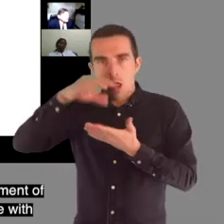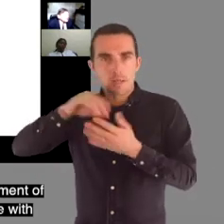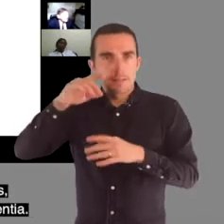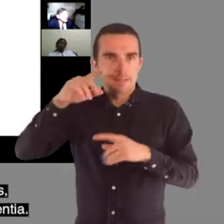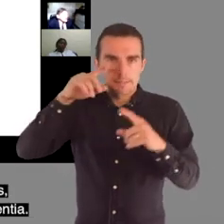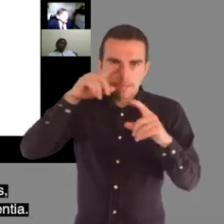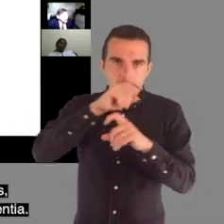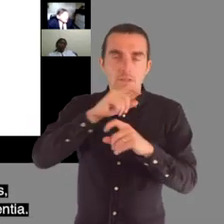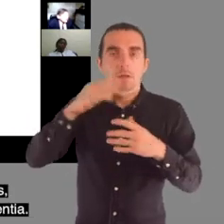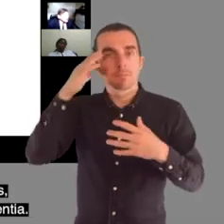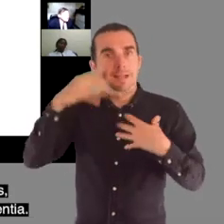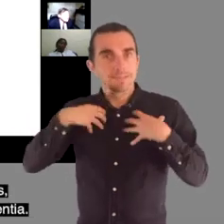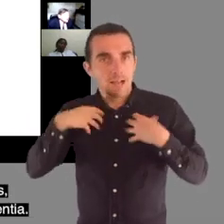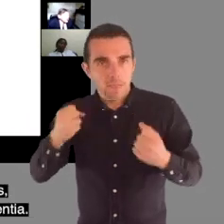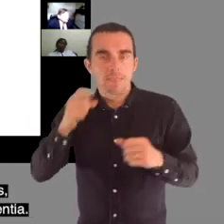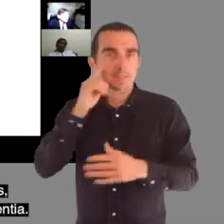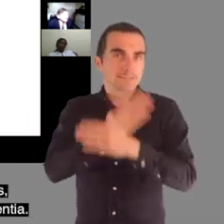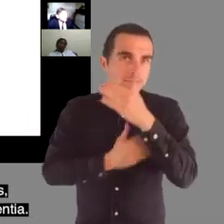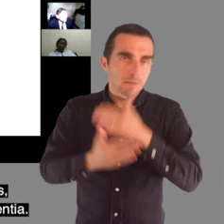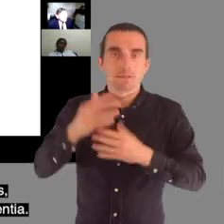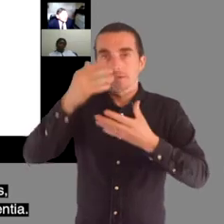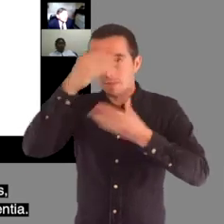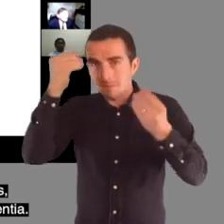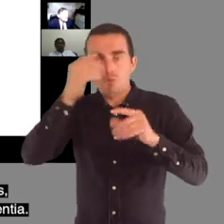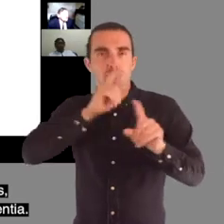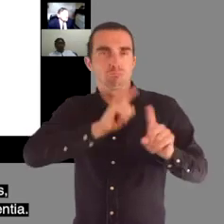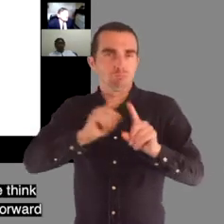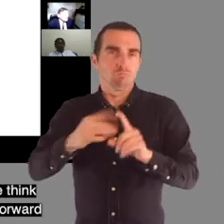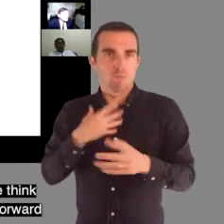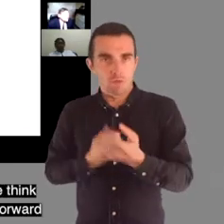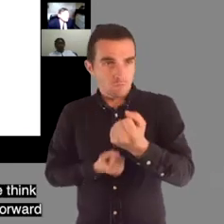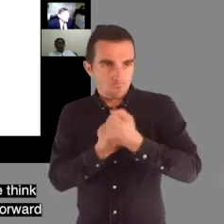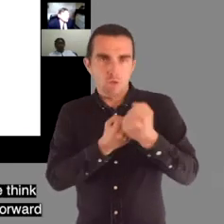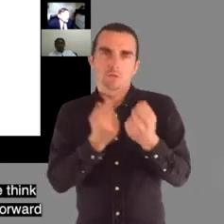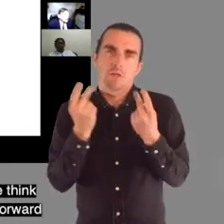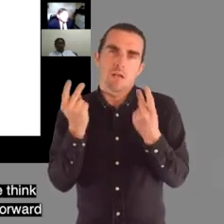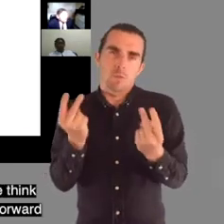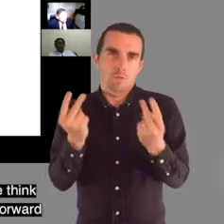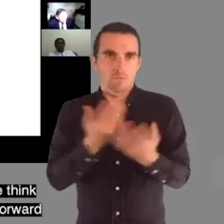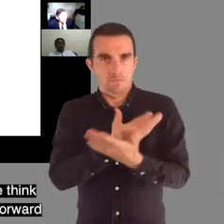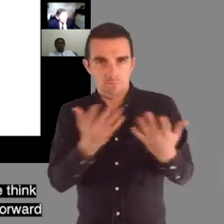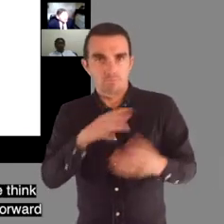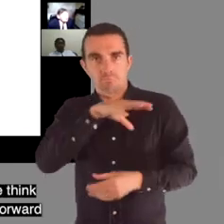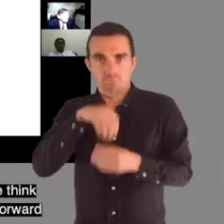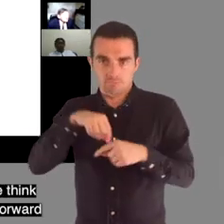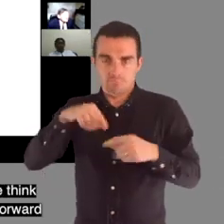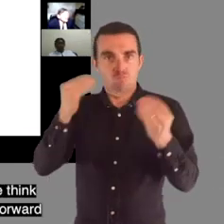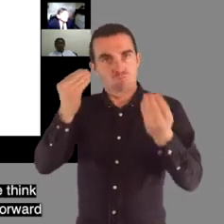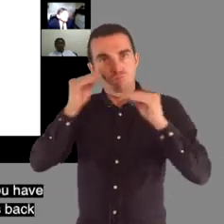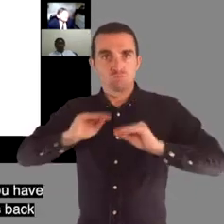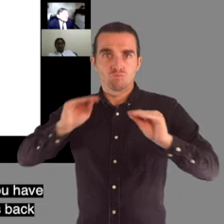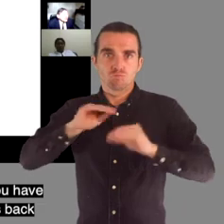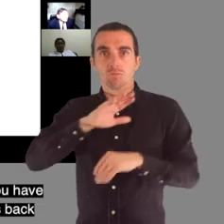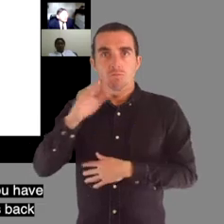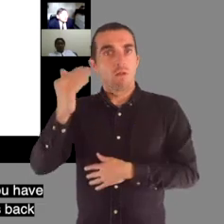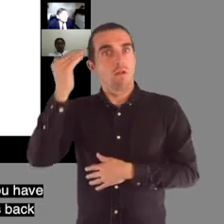amongst people with autism, learning difficulties, mental health issues, or dementia. So that's where we are, but we think it's really important